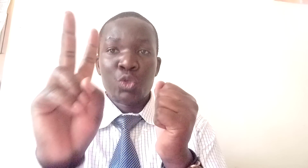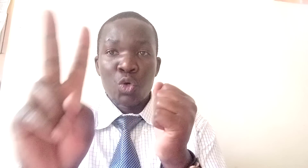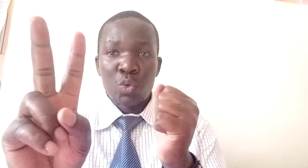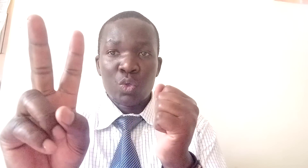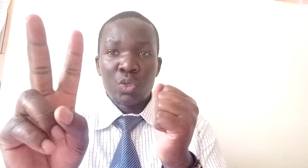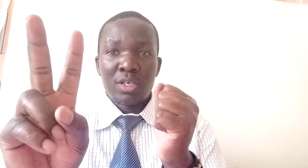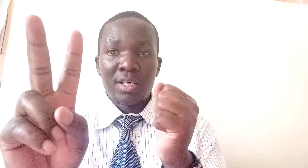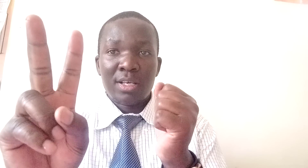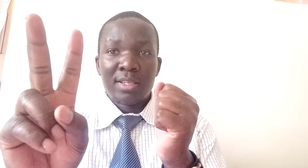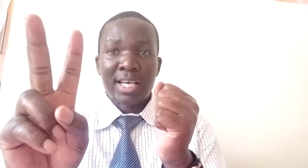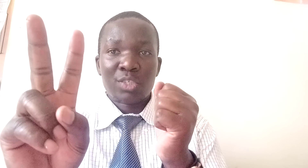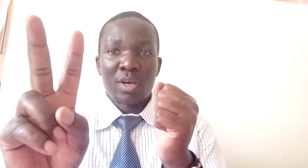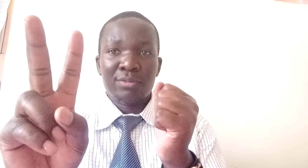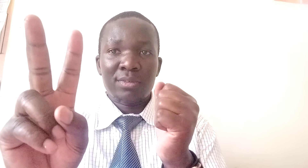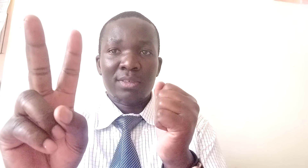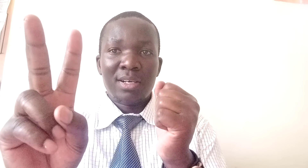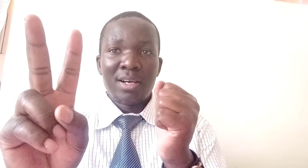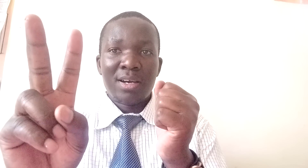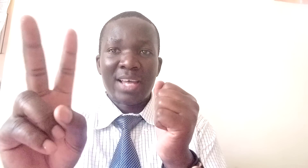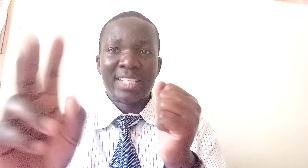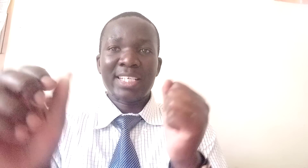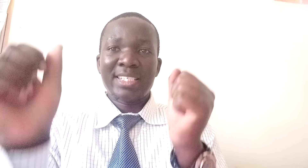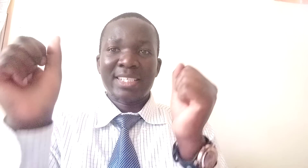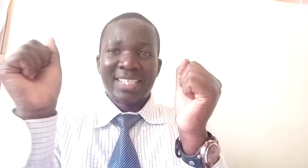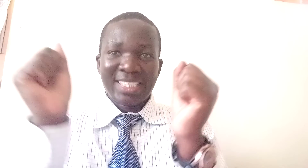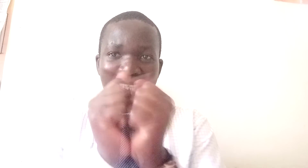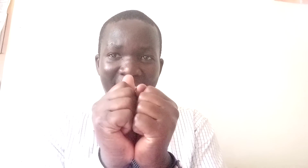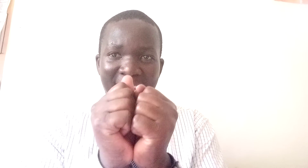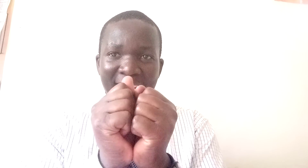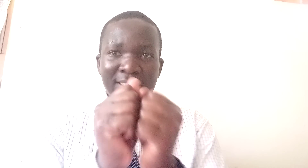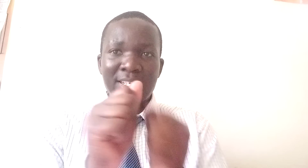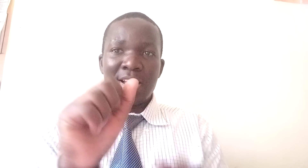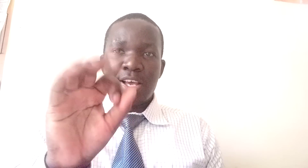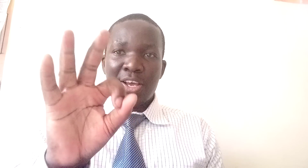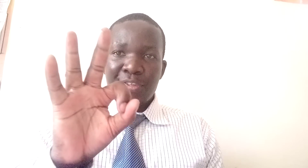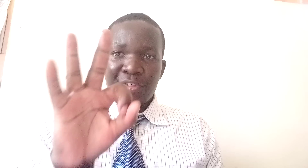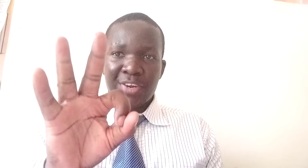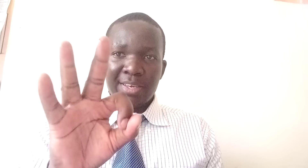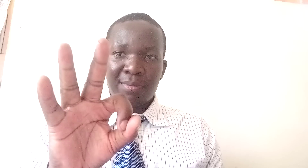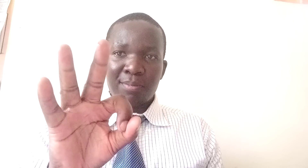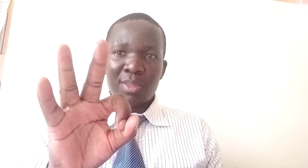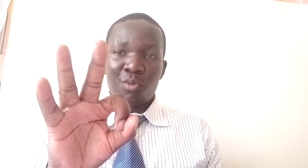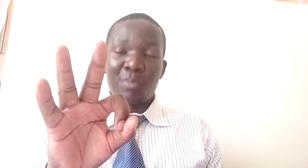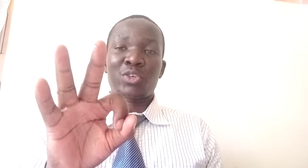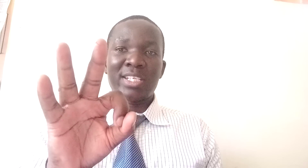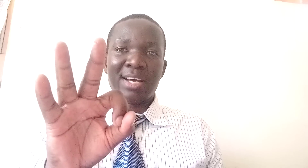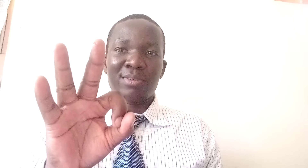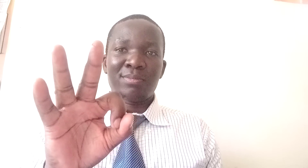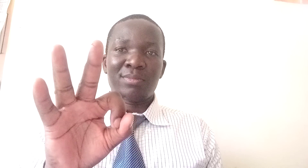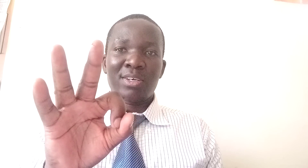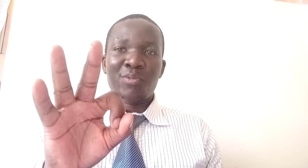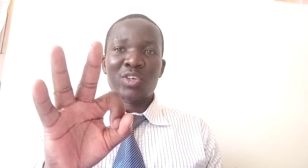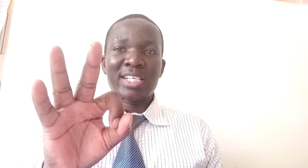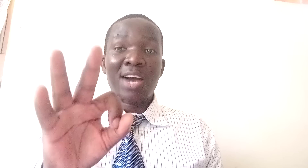2. That's 12. 13, 10, 3. We proceed now. 14, how do